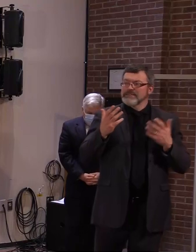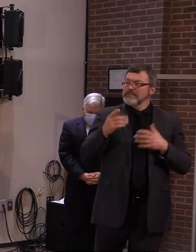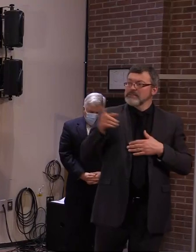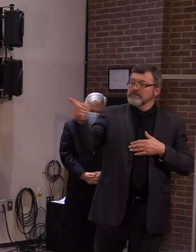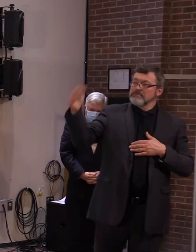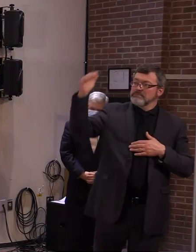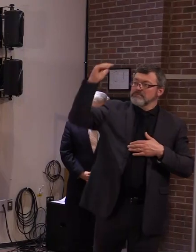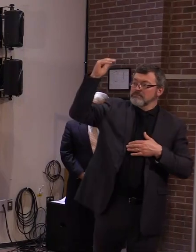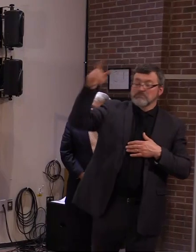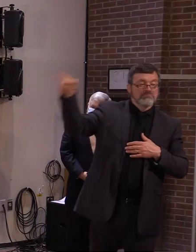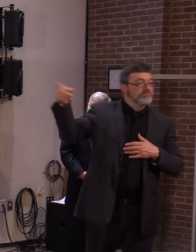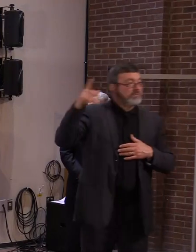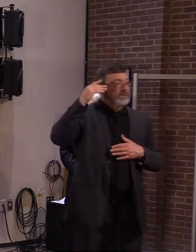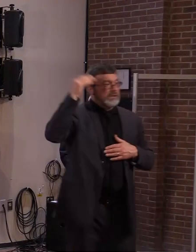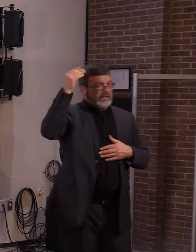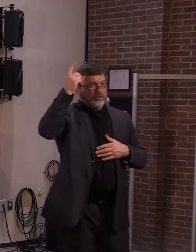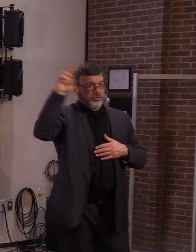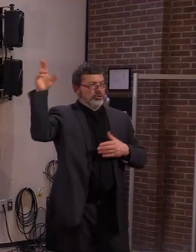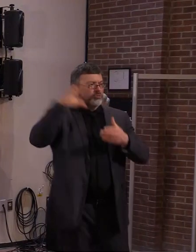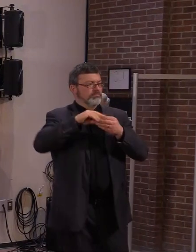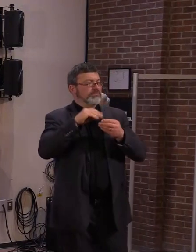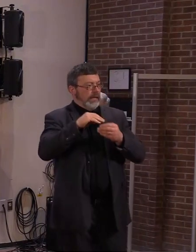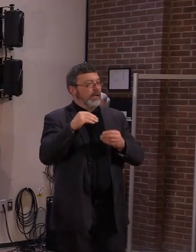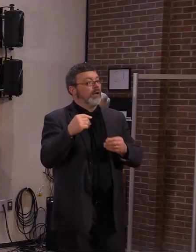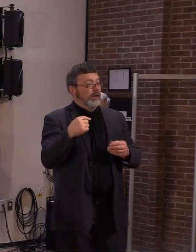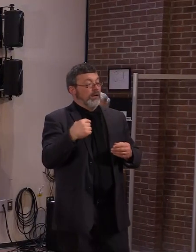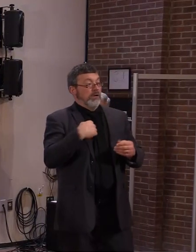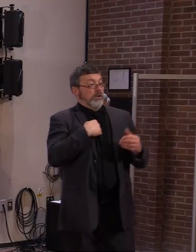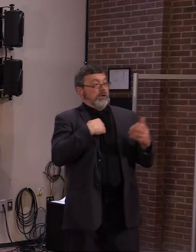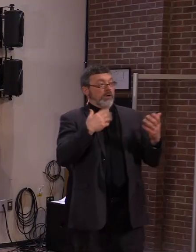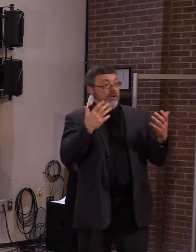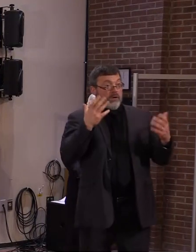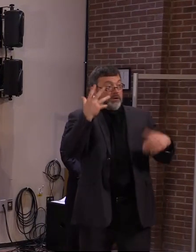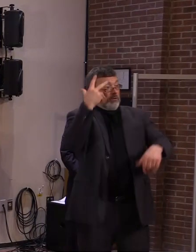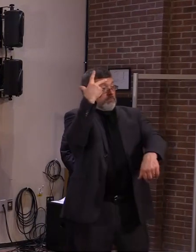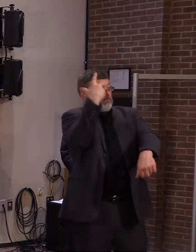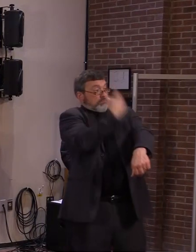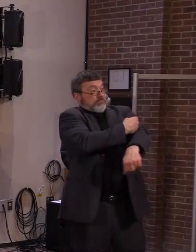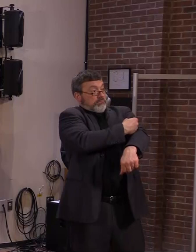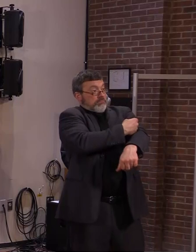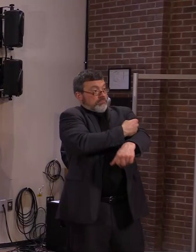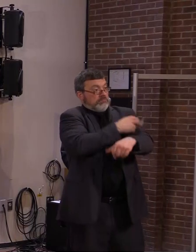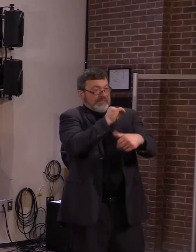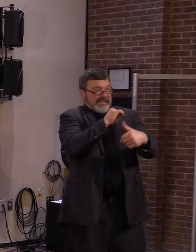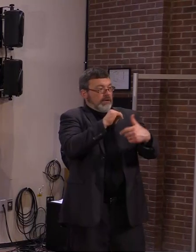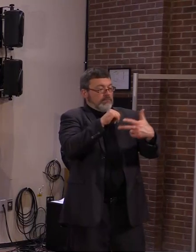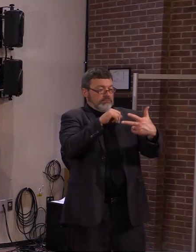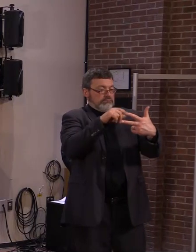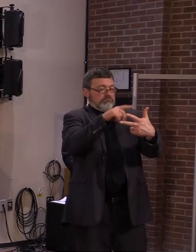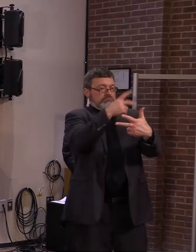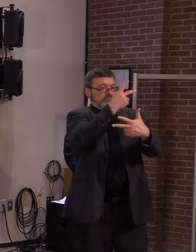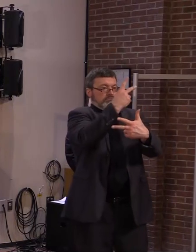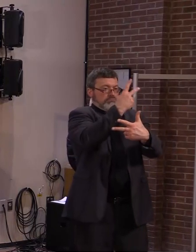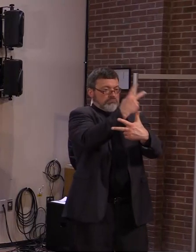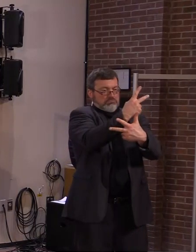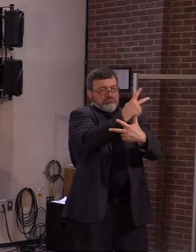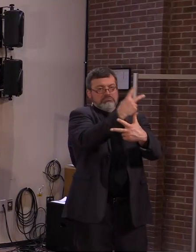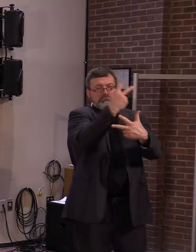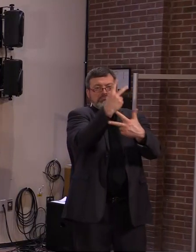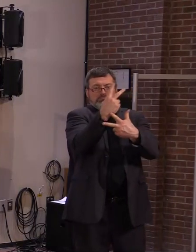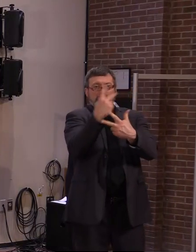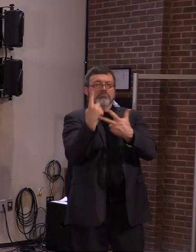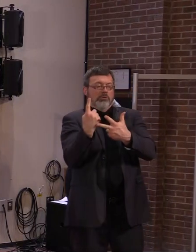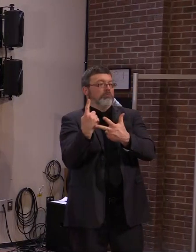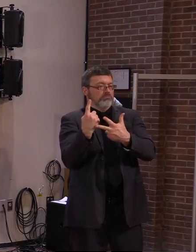but you think about what we used to think was fully vaccinated, and that was just getting both doses or one single dose of